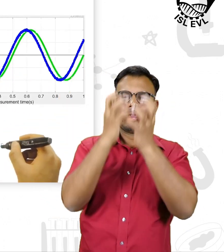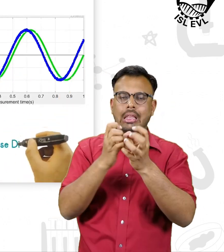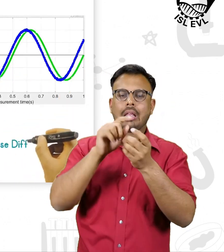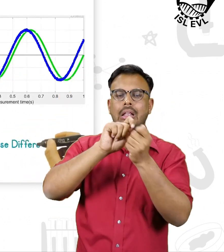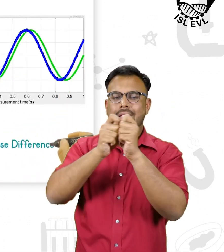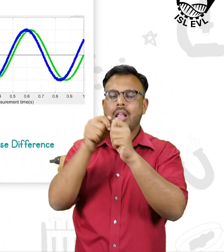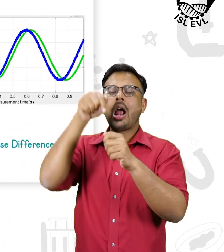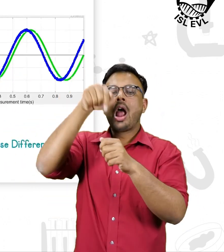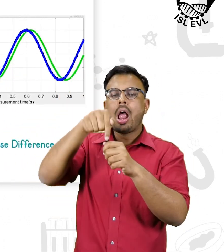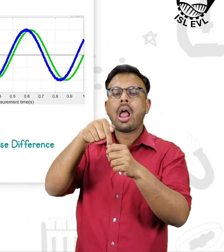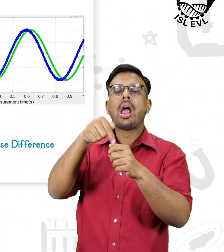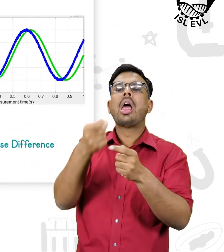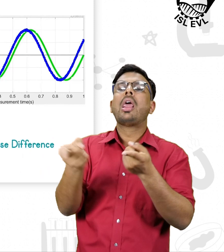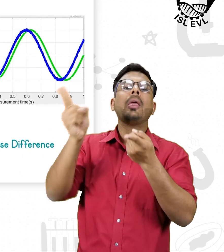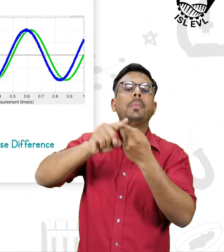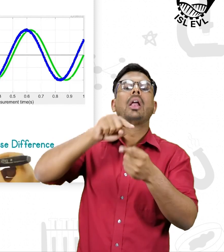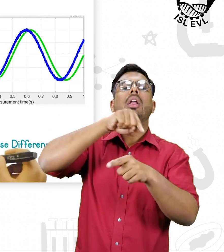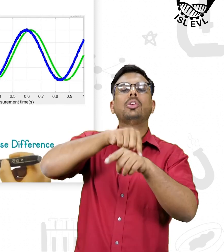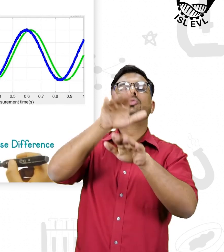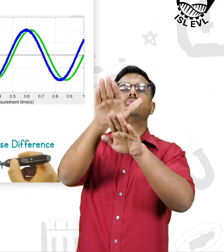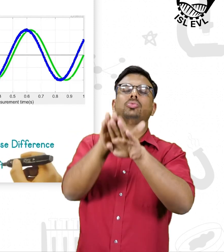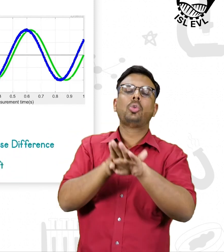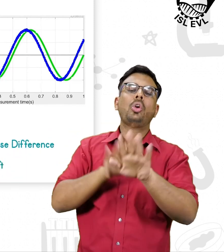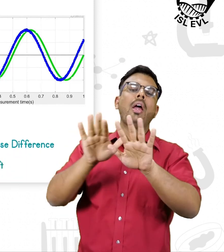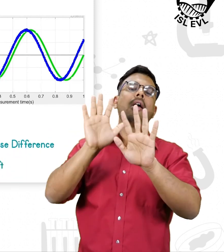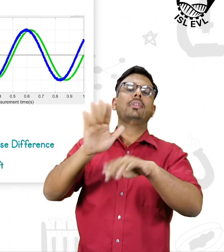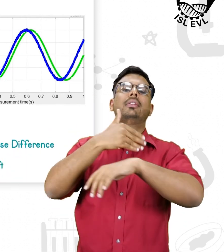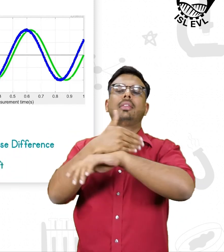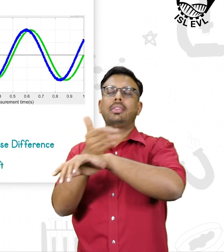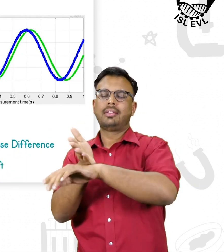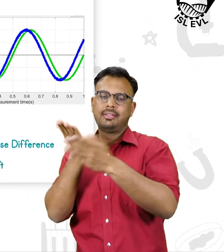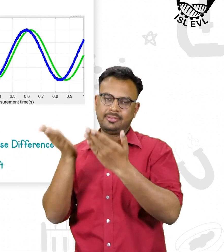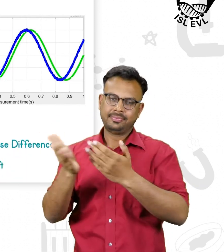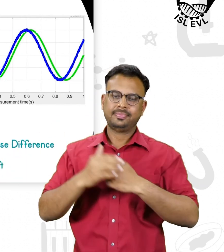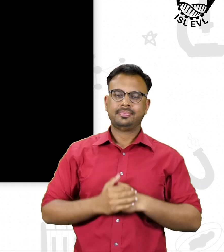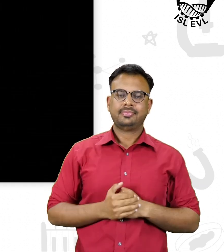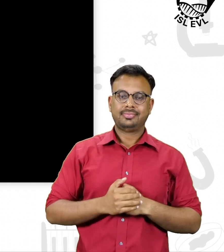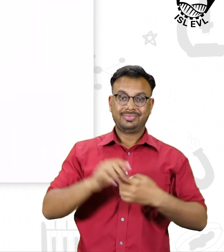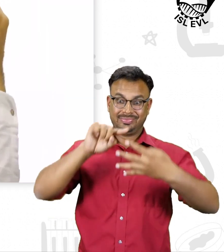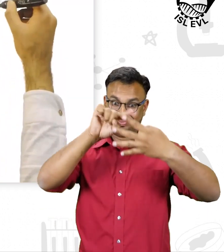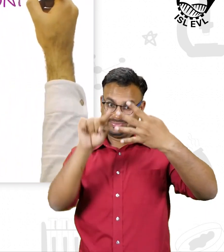four factors affecting its performance, let's move on to